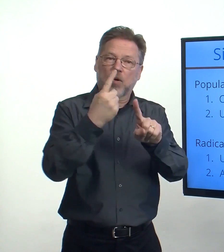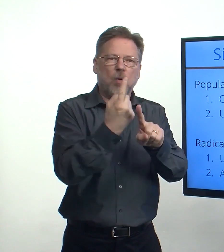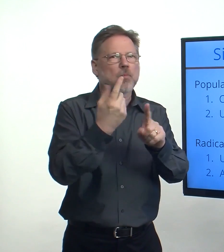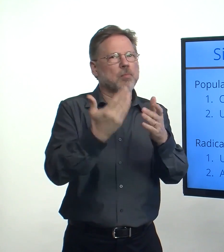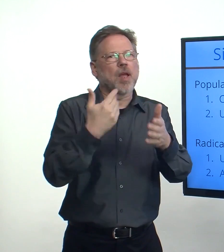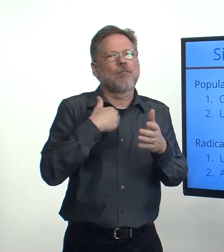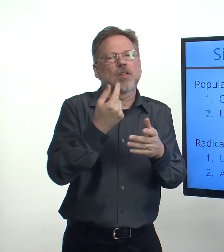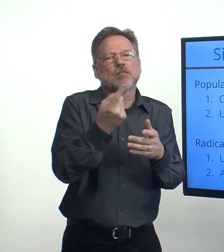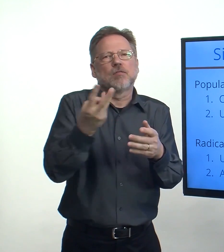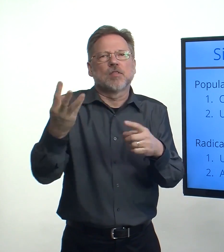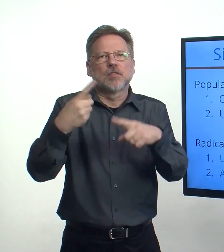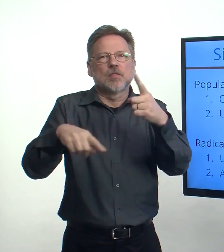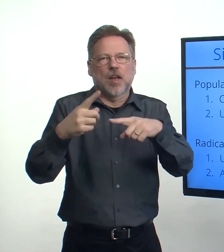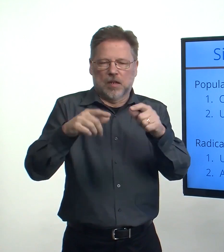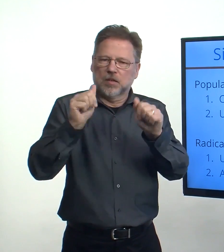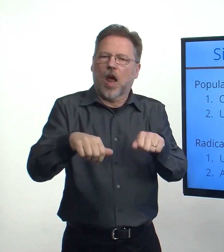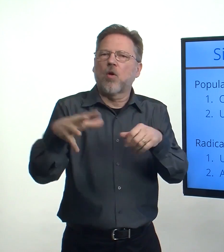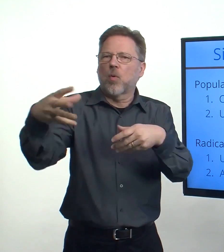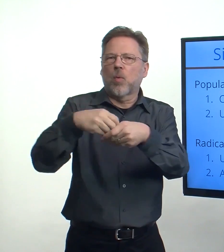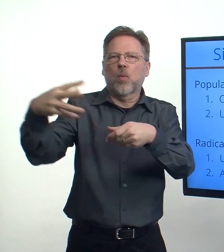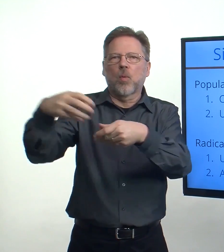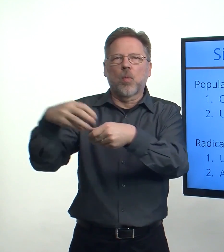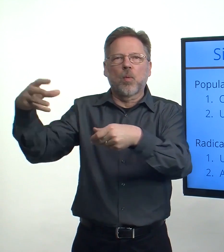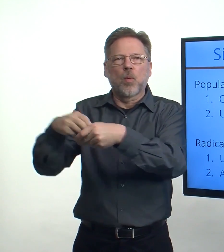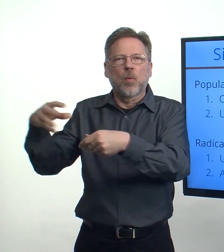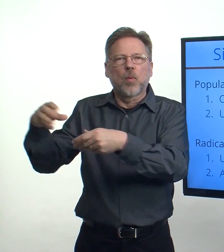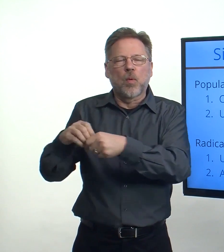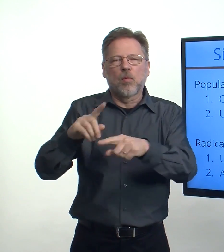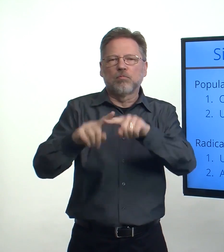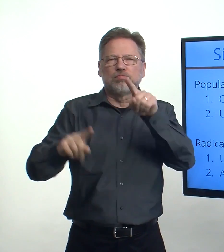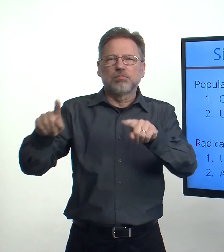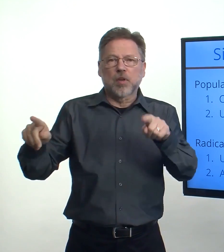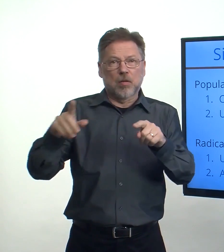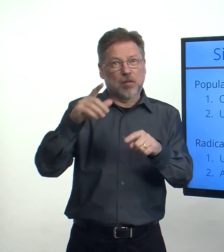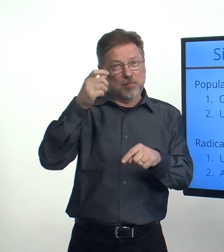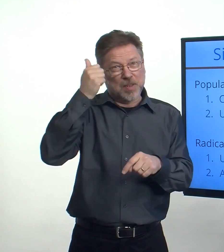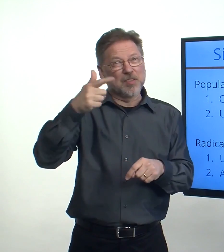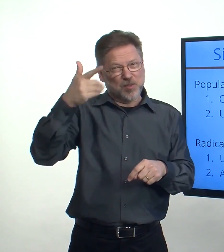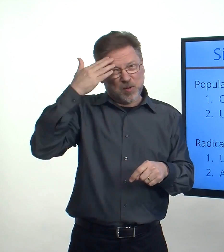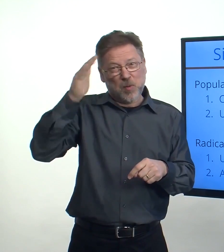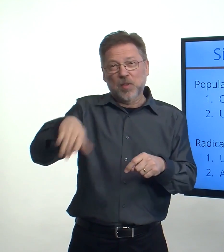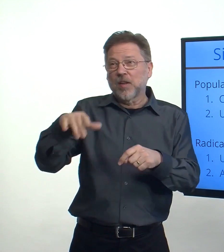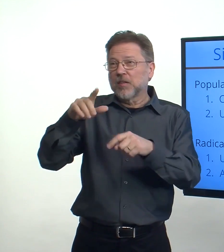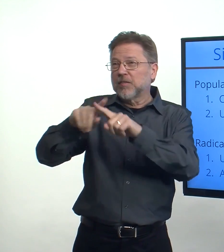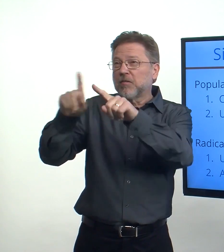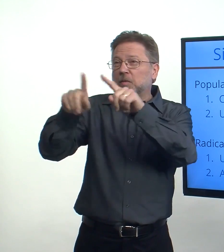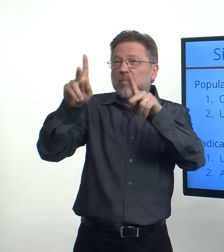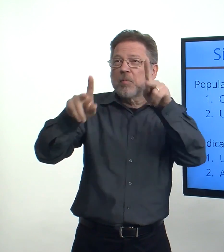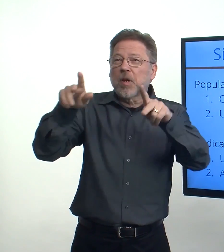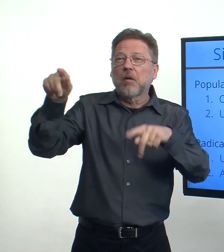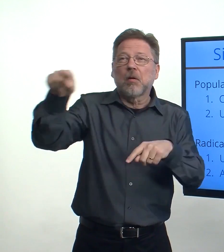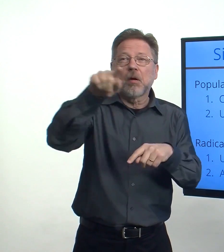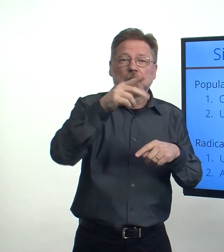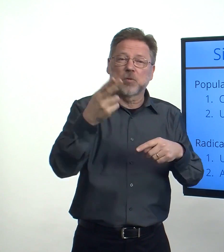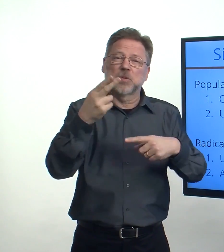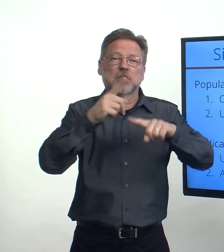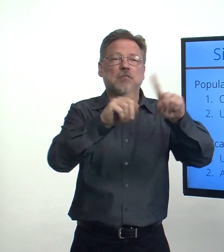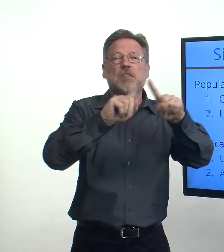but variations of signs as well. He had already observed that people could use different signs with